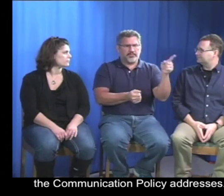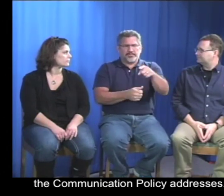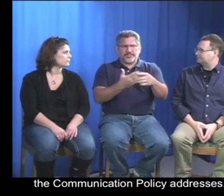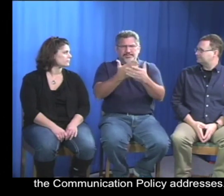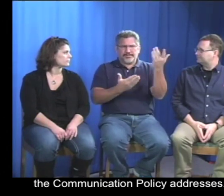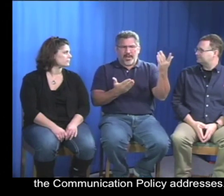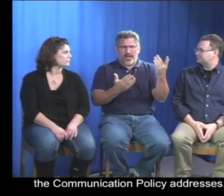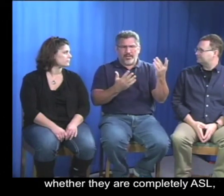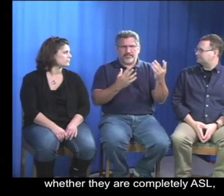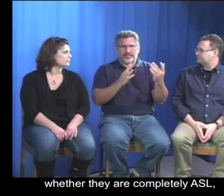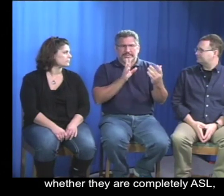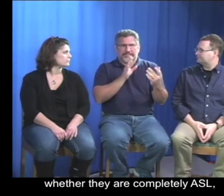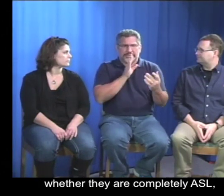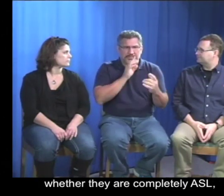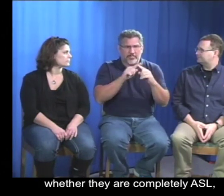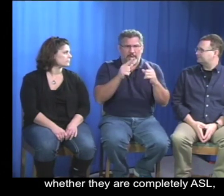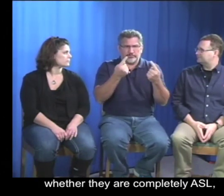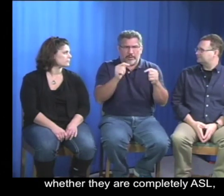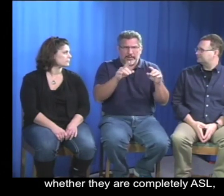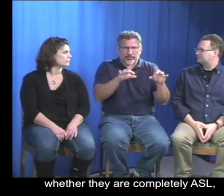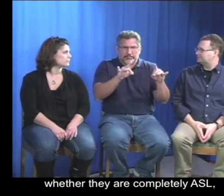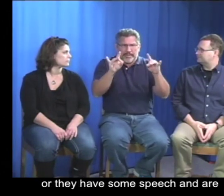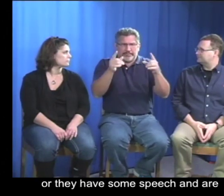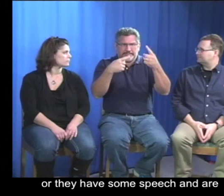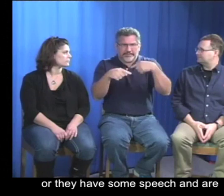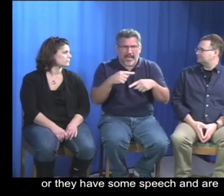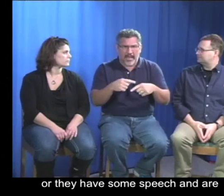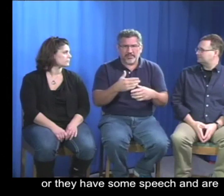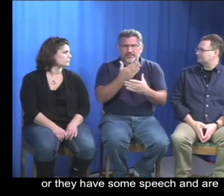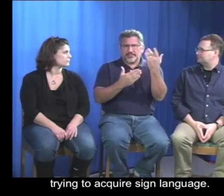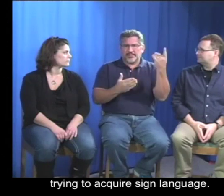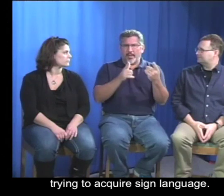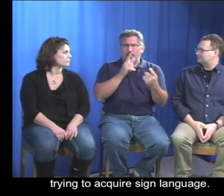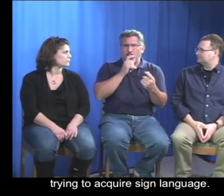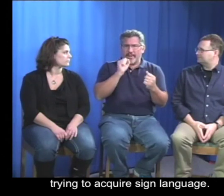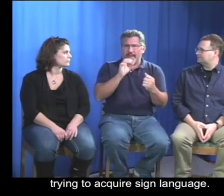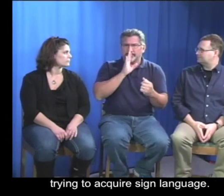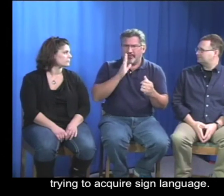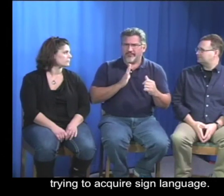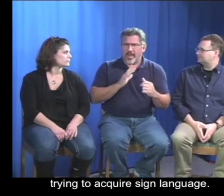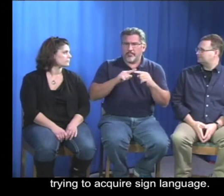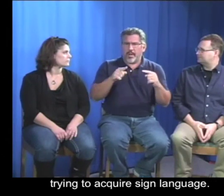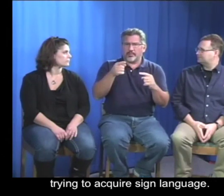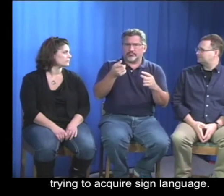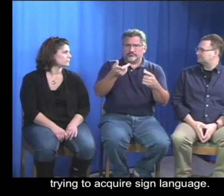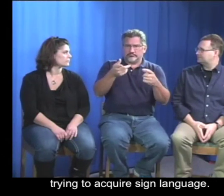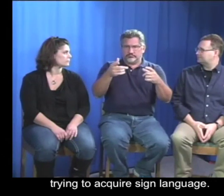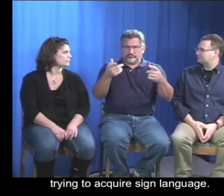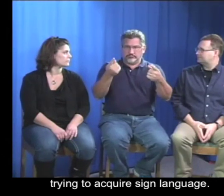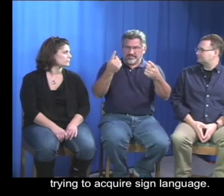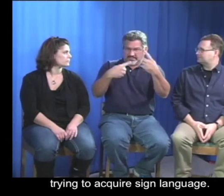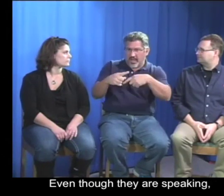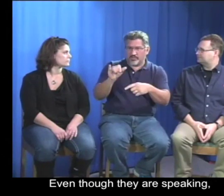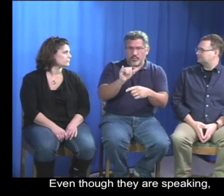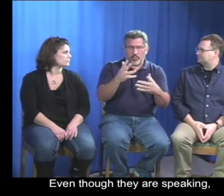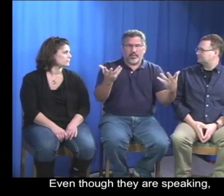they're completely ASL or they have some speech and are trying to acquire sign language. Even though they're speaking, they're